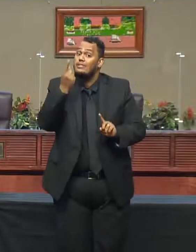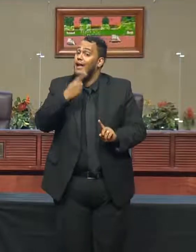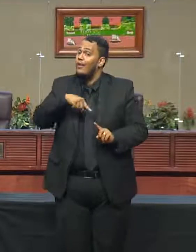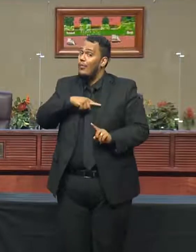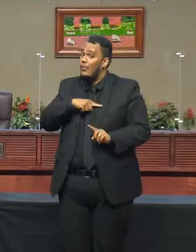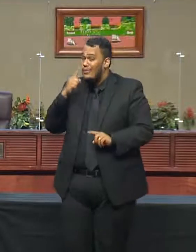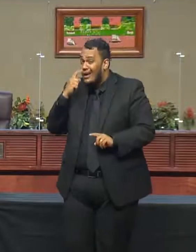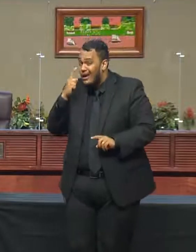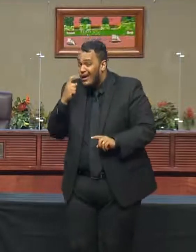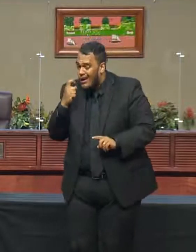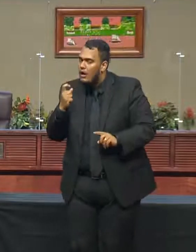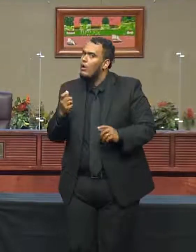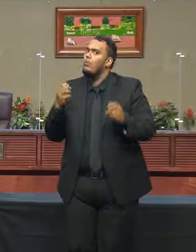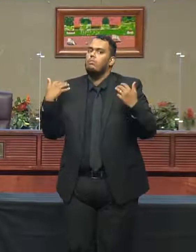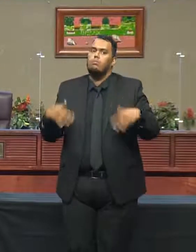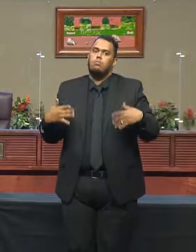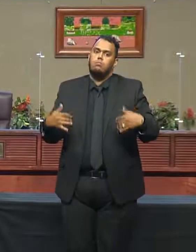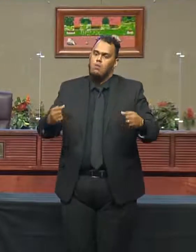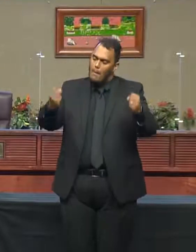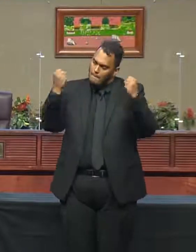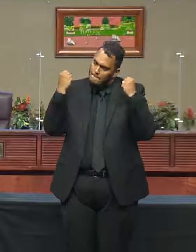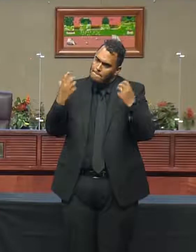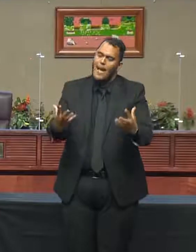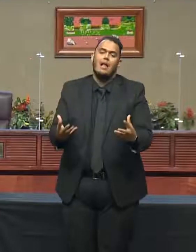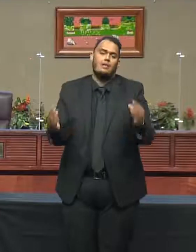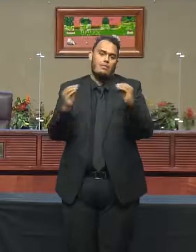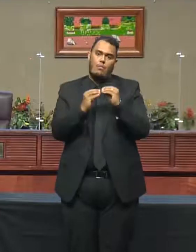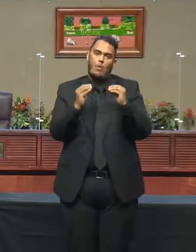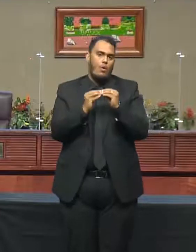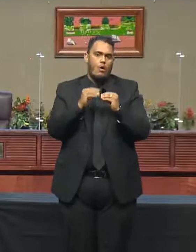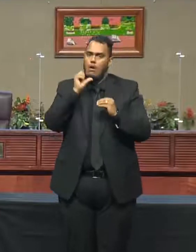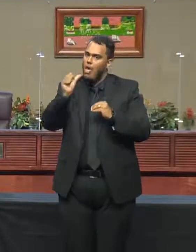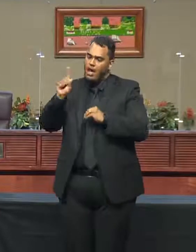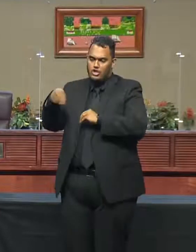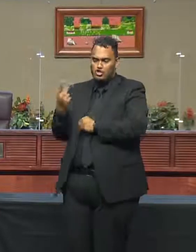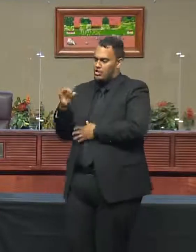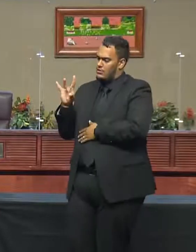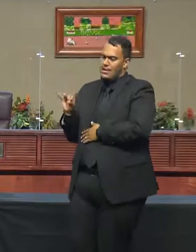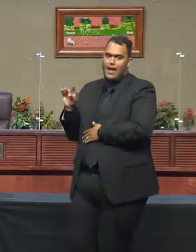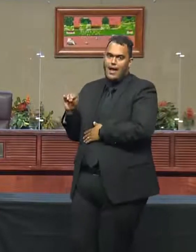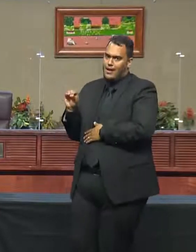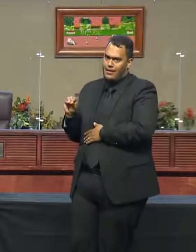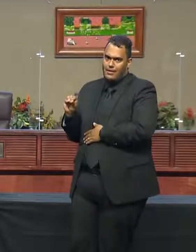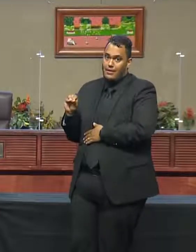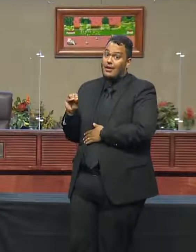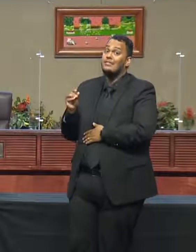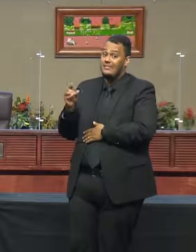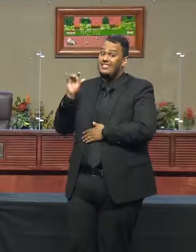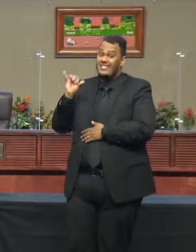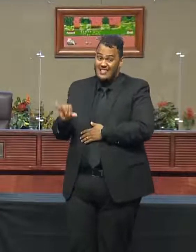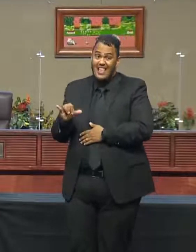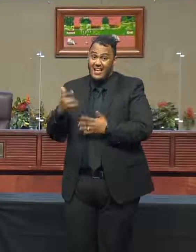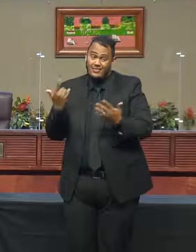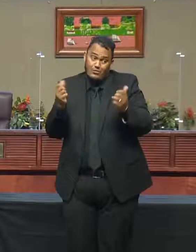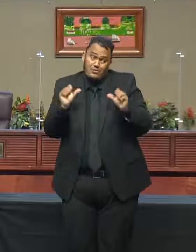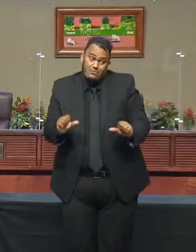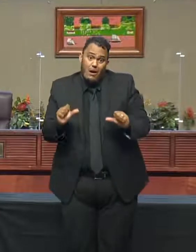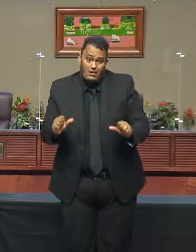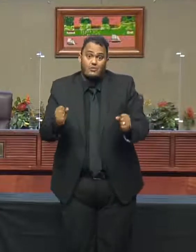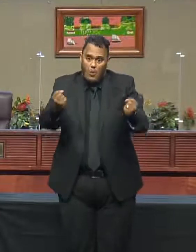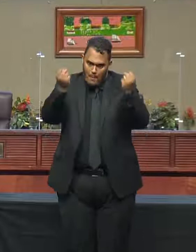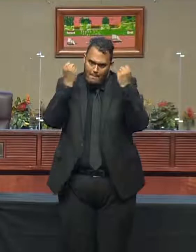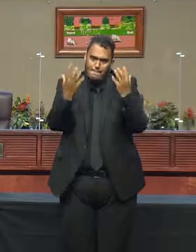projecting. And these are retrospective analysis that are done. So there probably could be as many other cases out